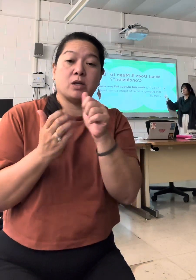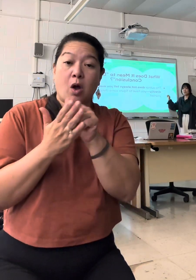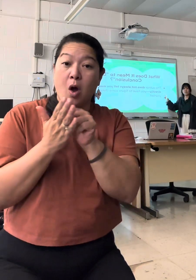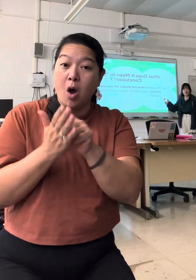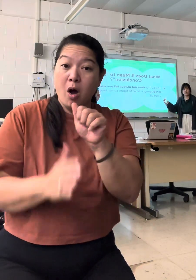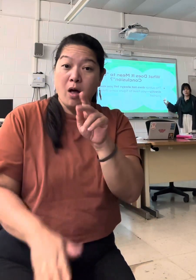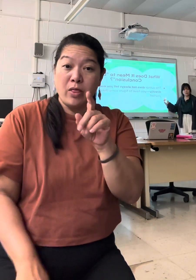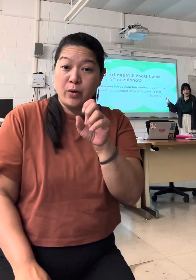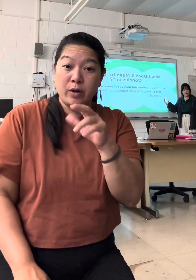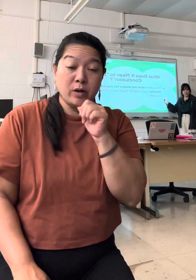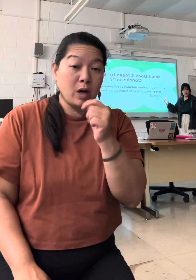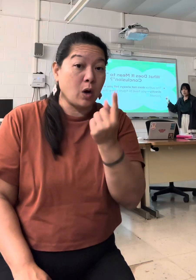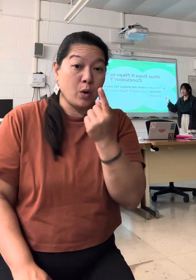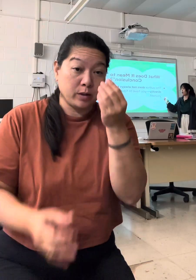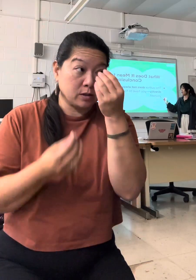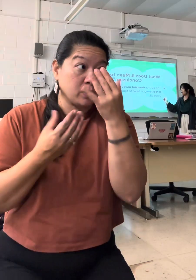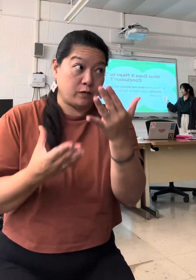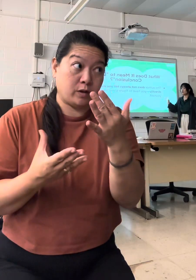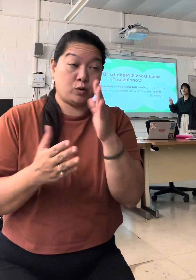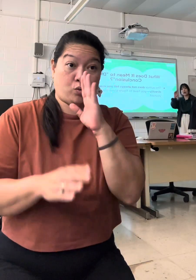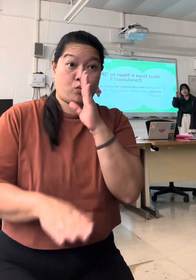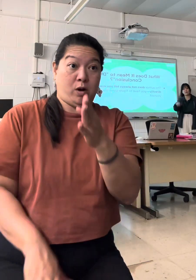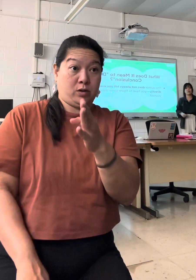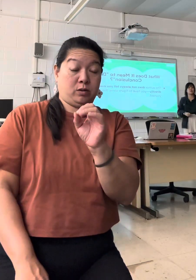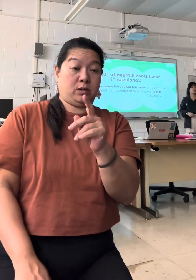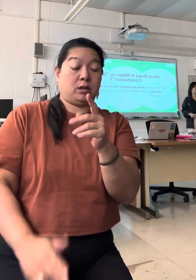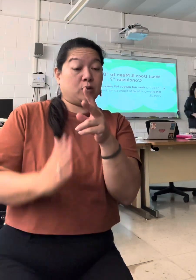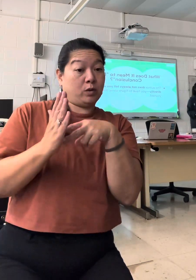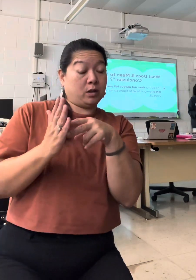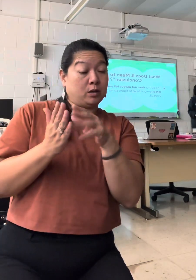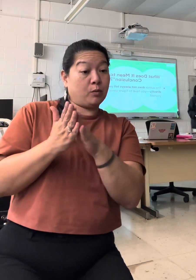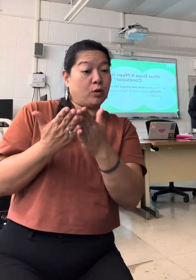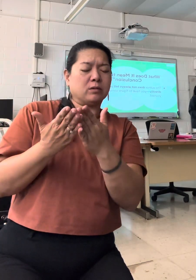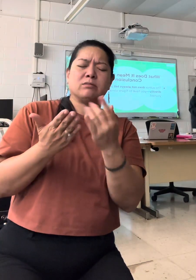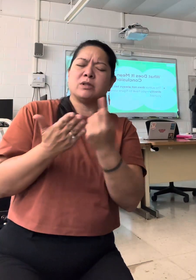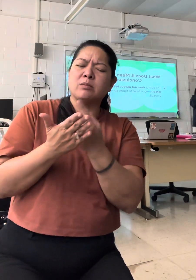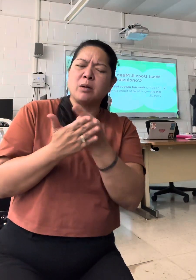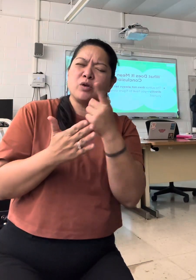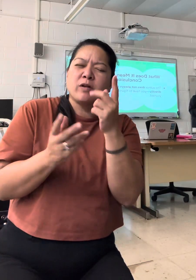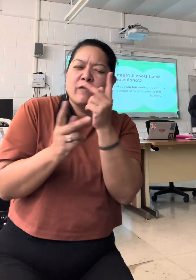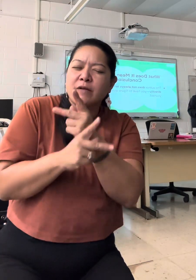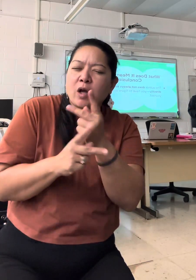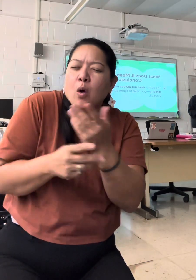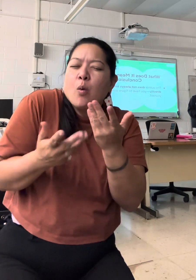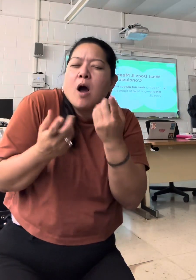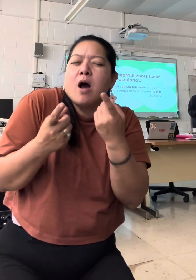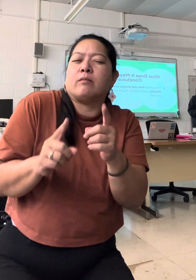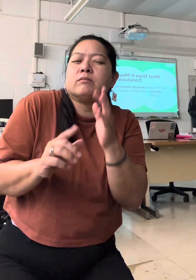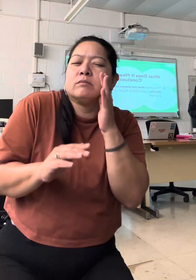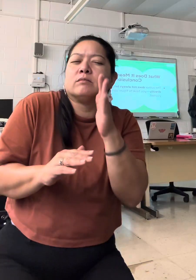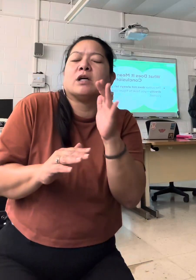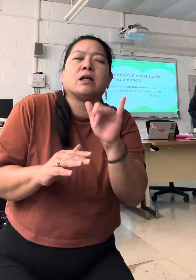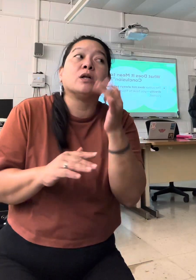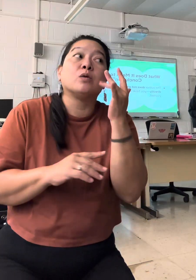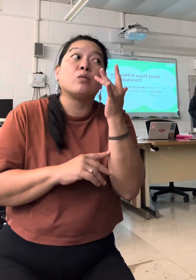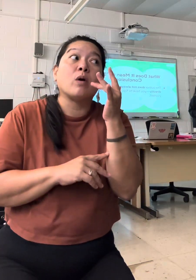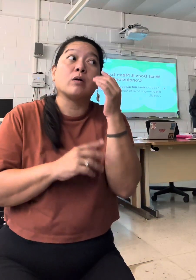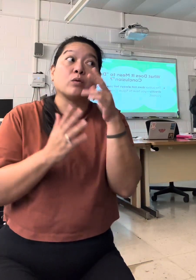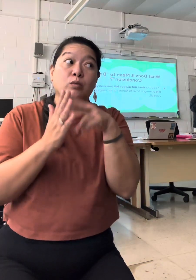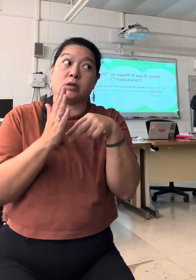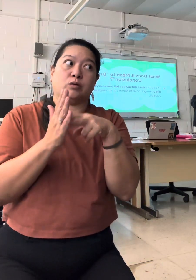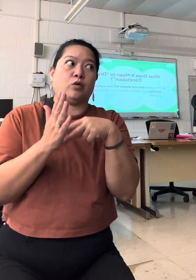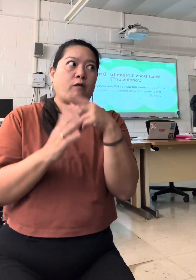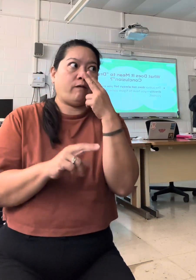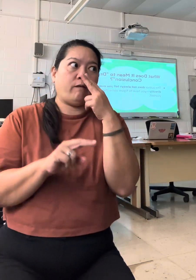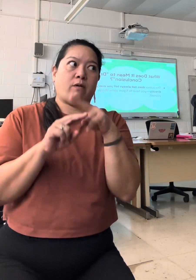not always tell you everything directly. You have to figure some things out for yourself. But that's why reading is so fun.